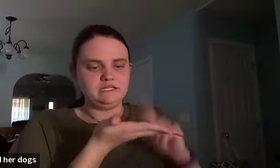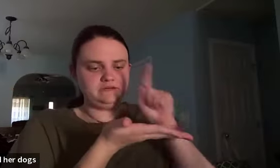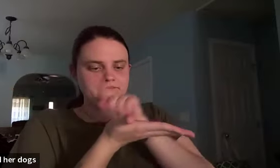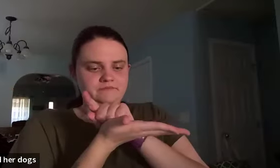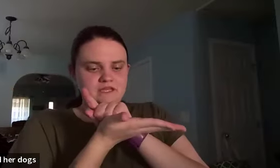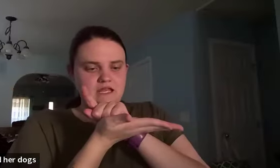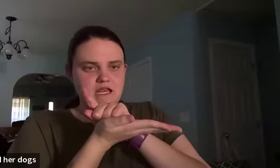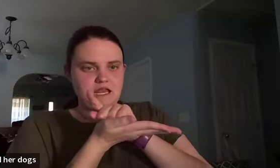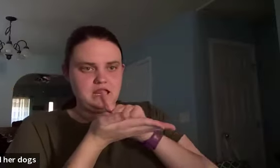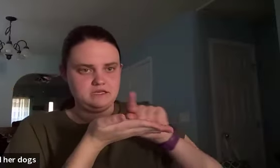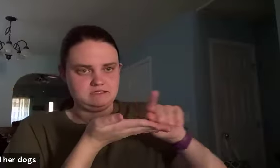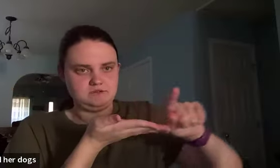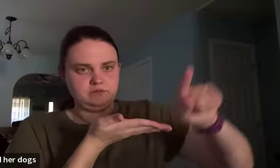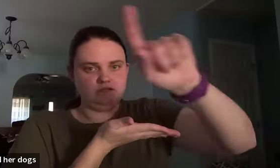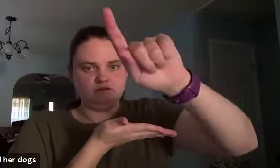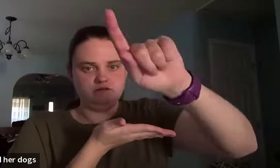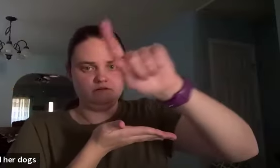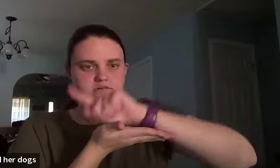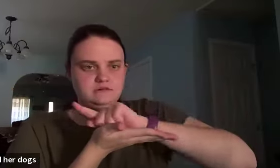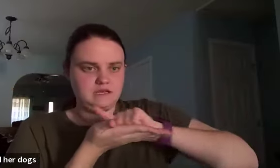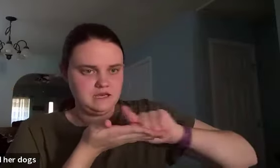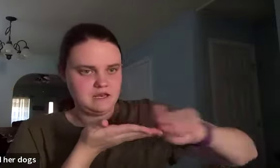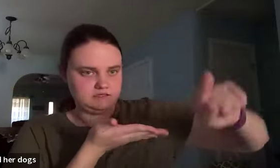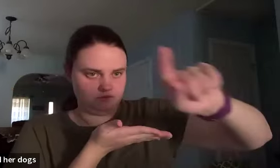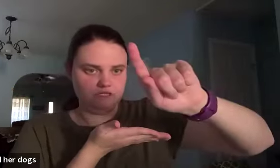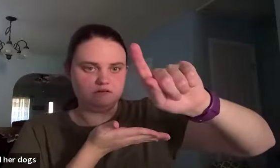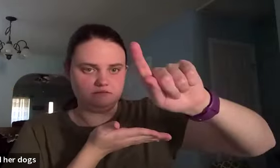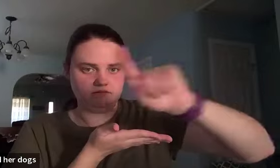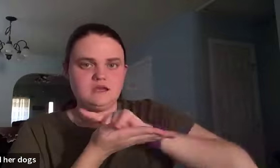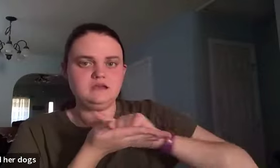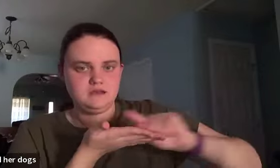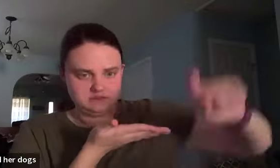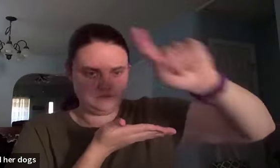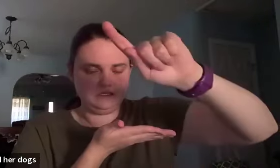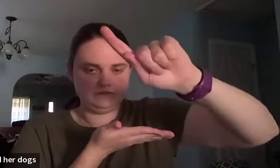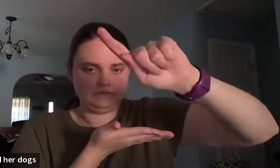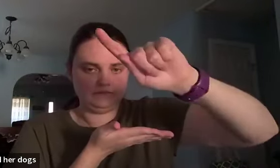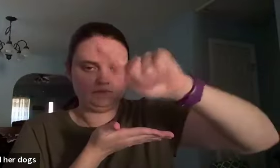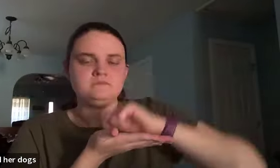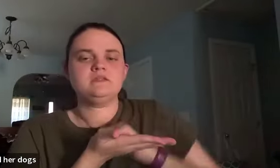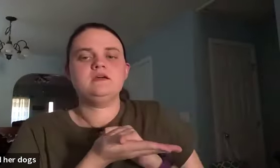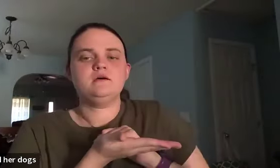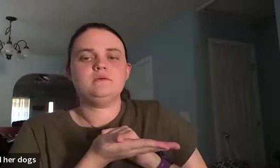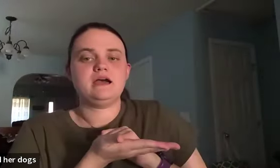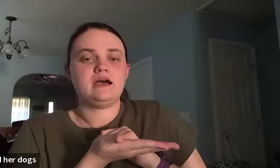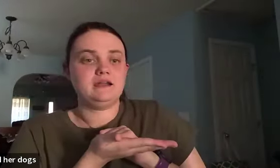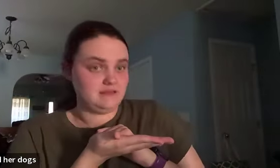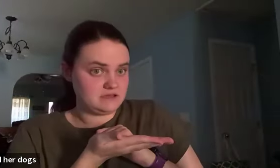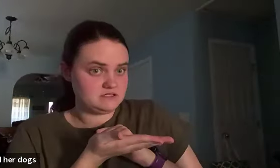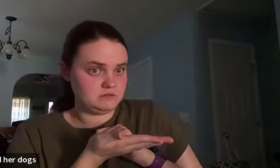week. Next week. Next week. Okay. Next week. We had last